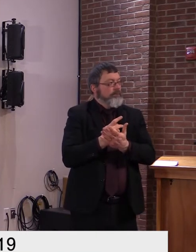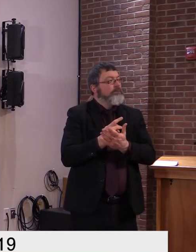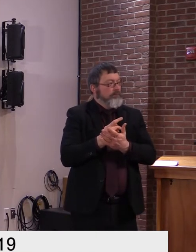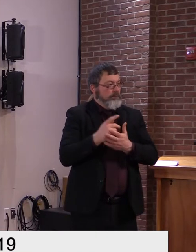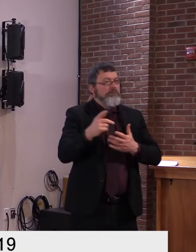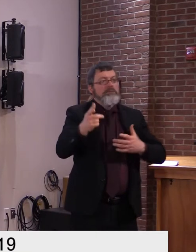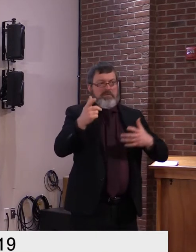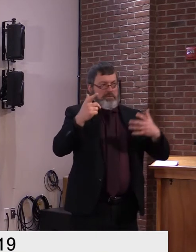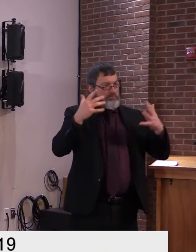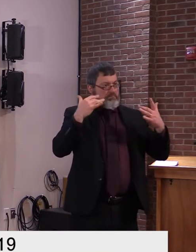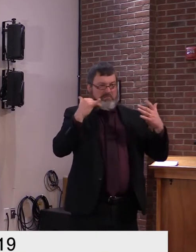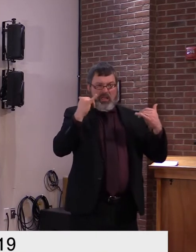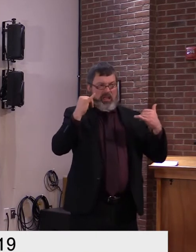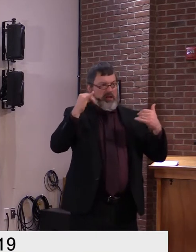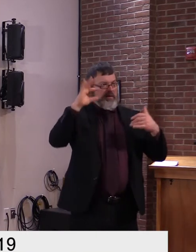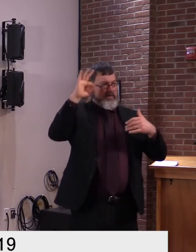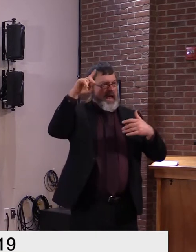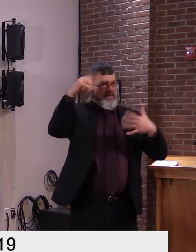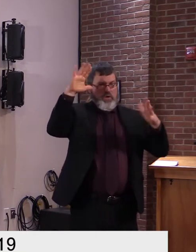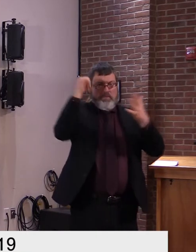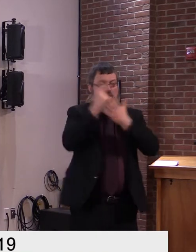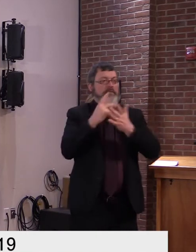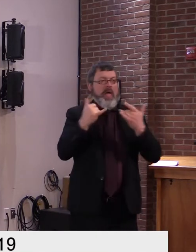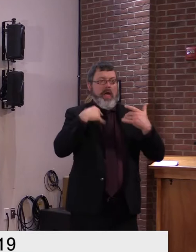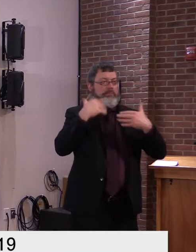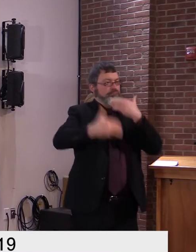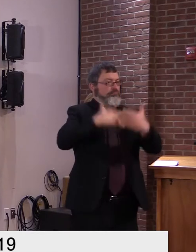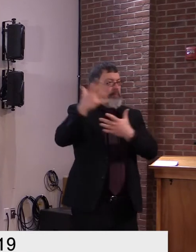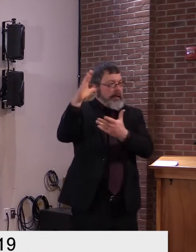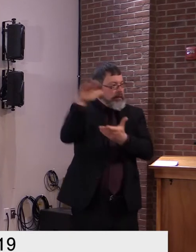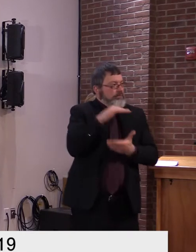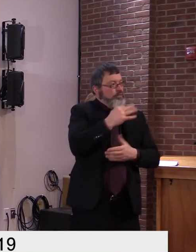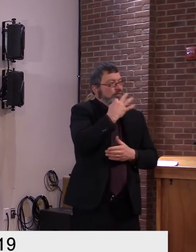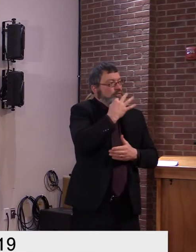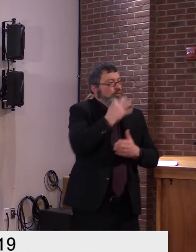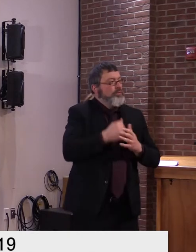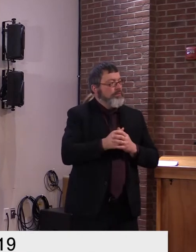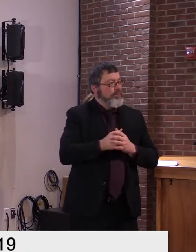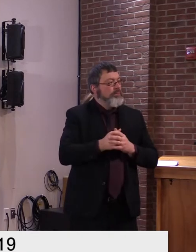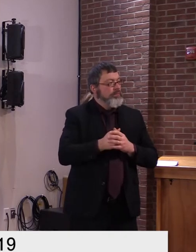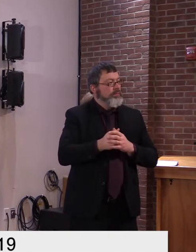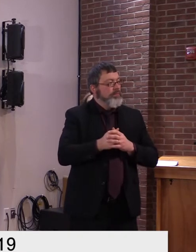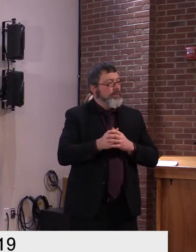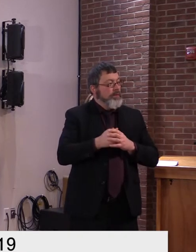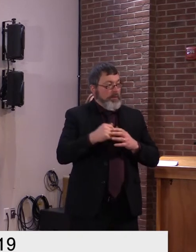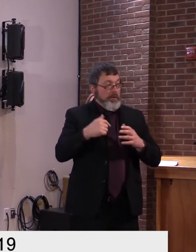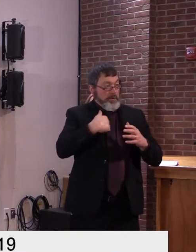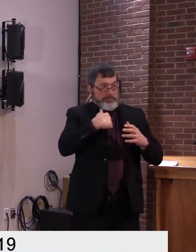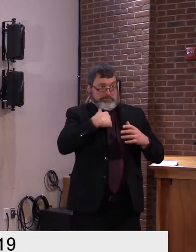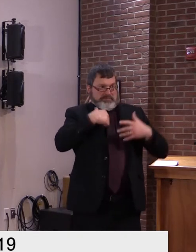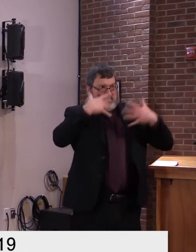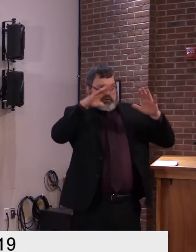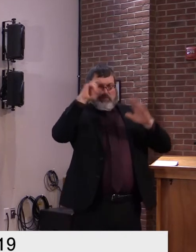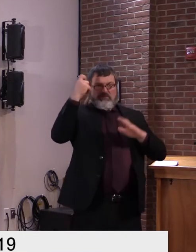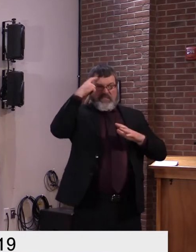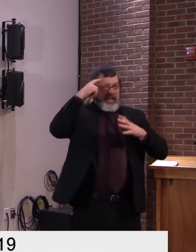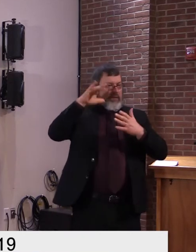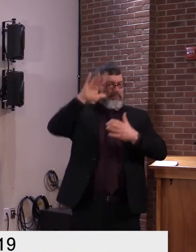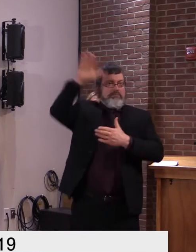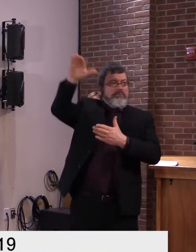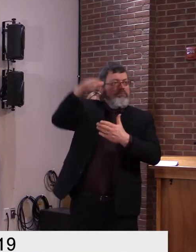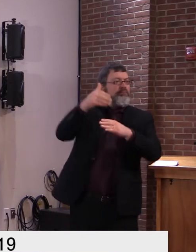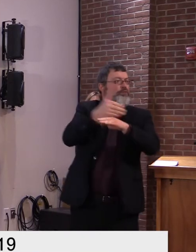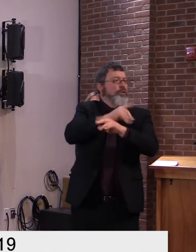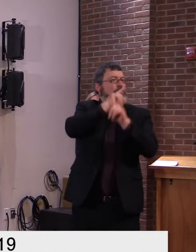we have already pre-ordered the Moderna vaccine, and if we receive the amount we ordered, we could have a total of